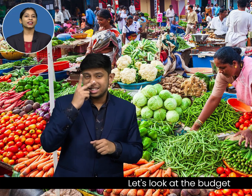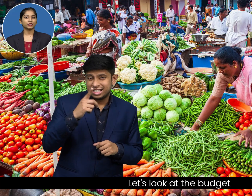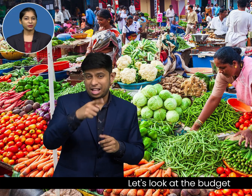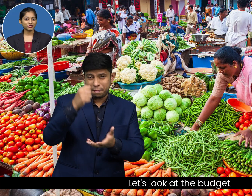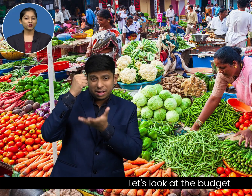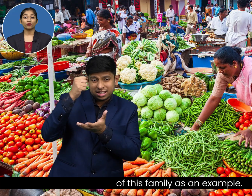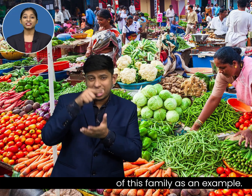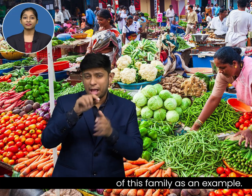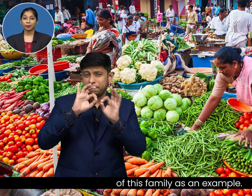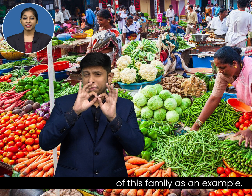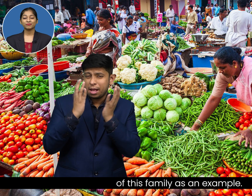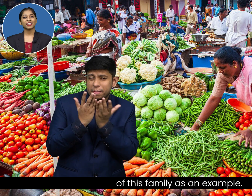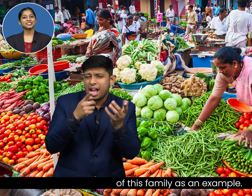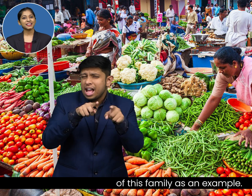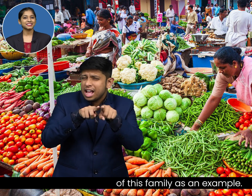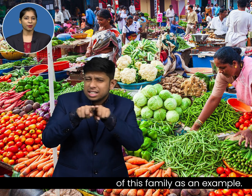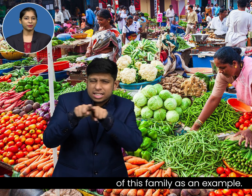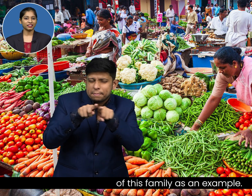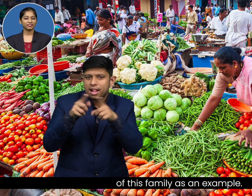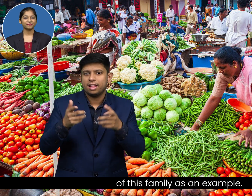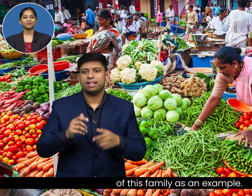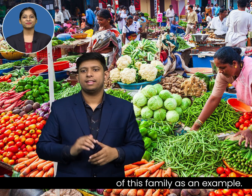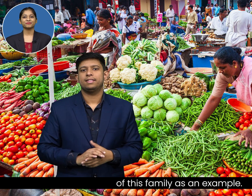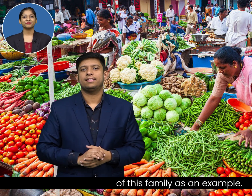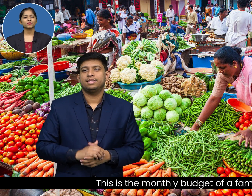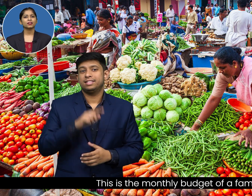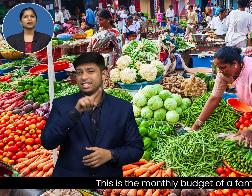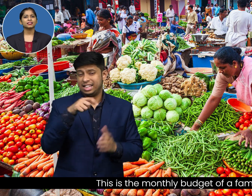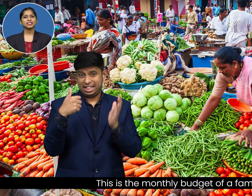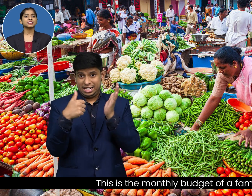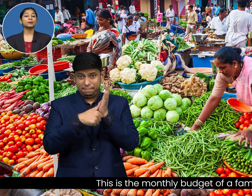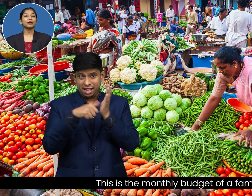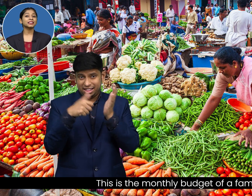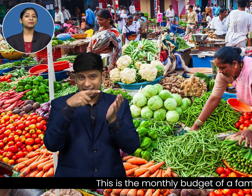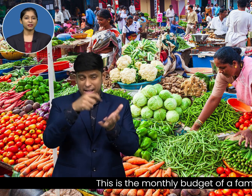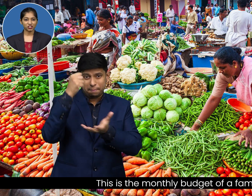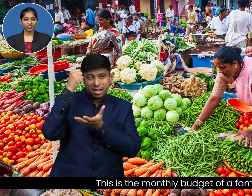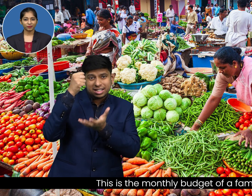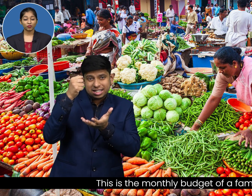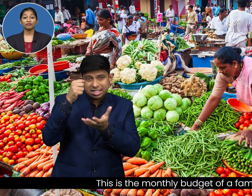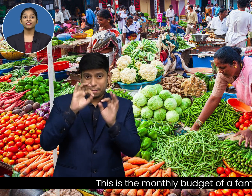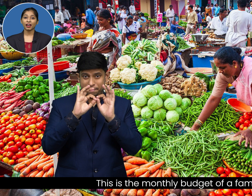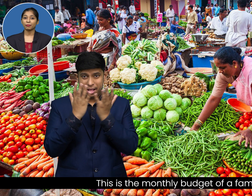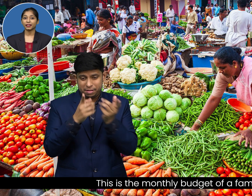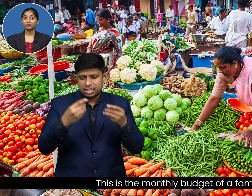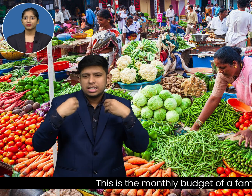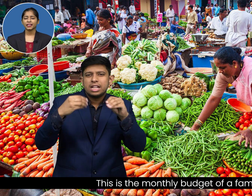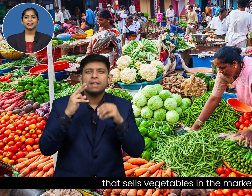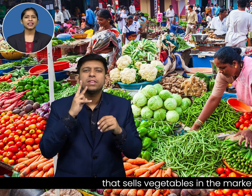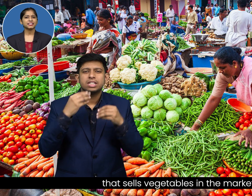Let's look at the budget of this family as an example. This is the monthly budget of a